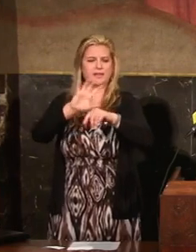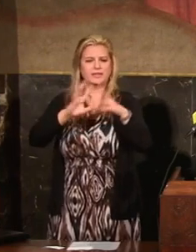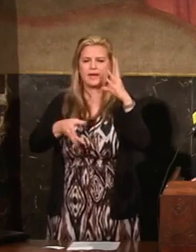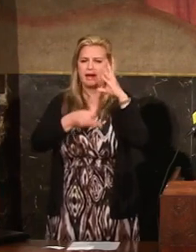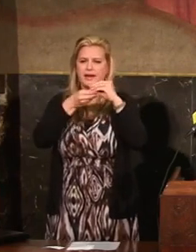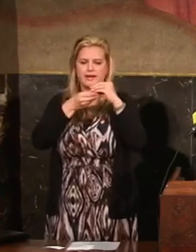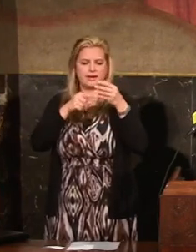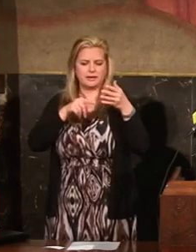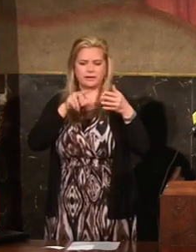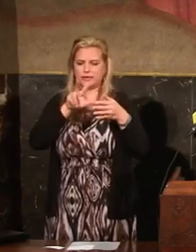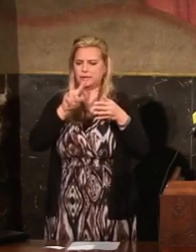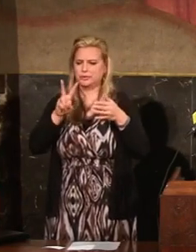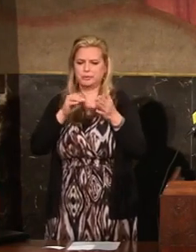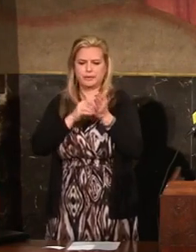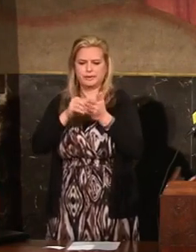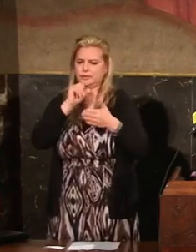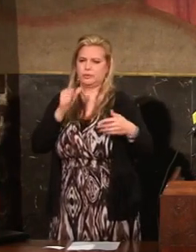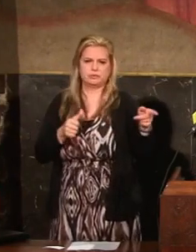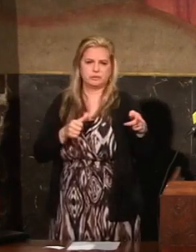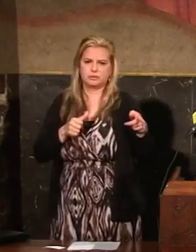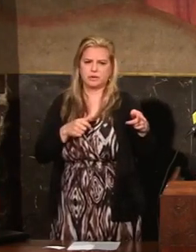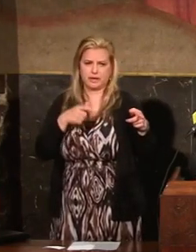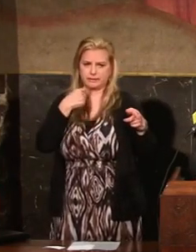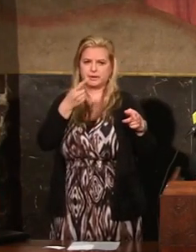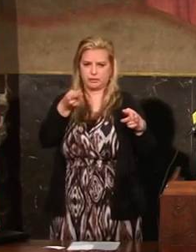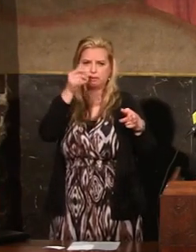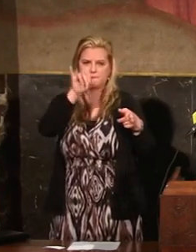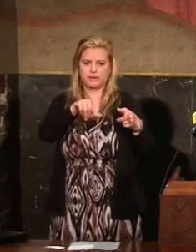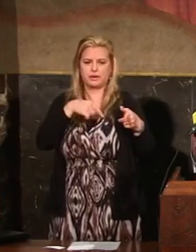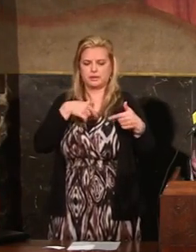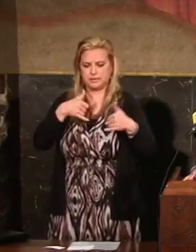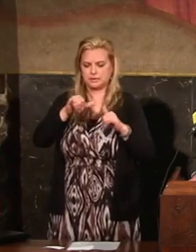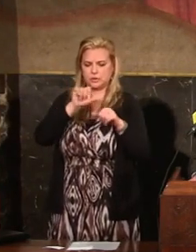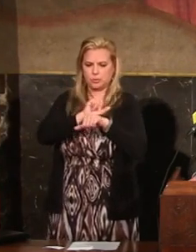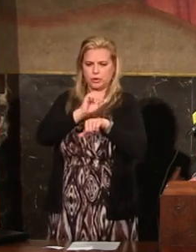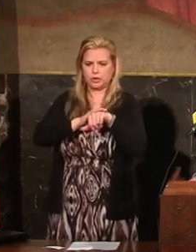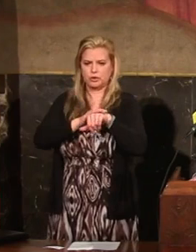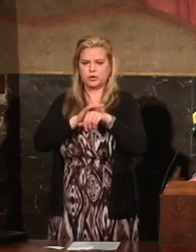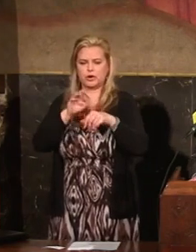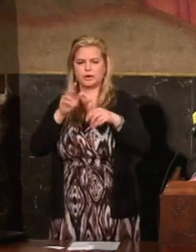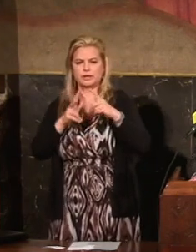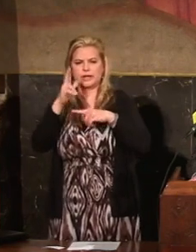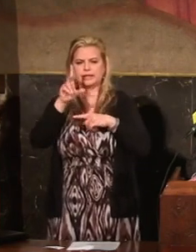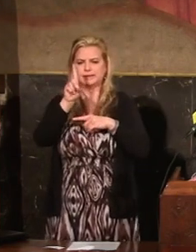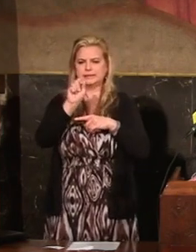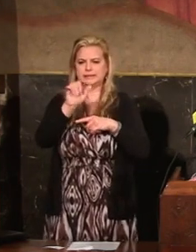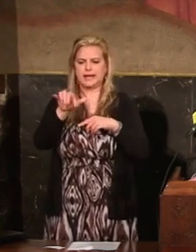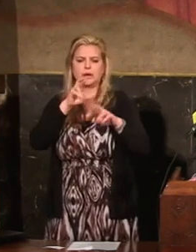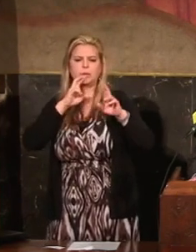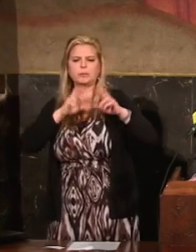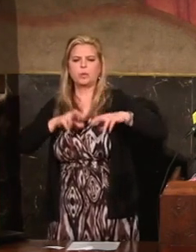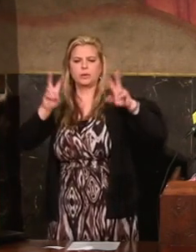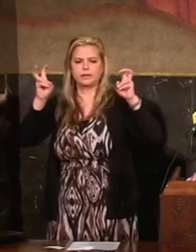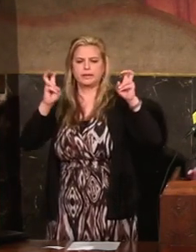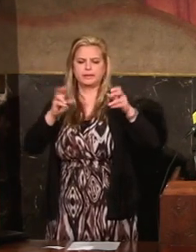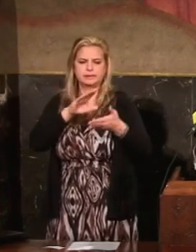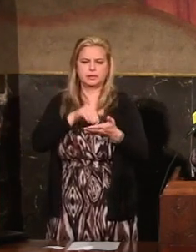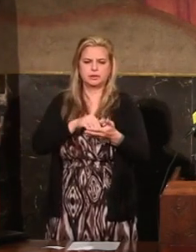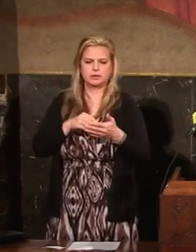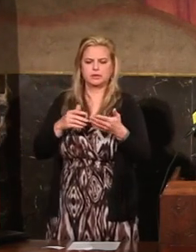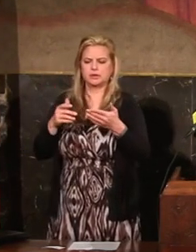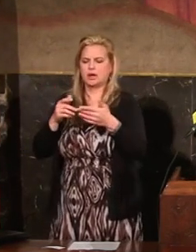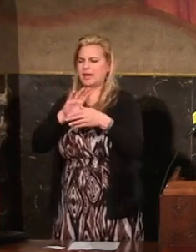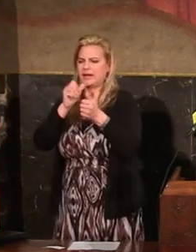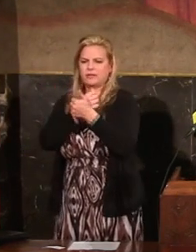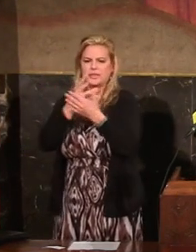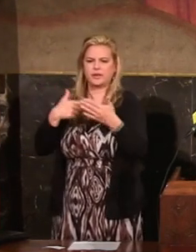to that 32 million, I can tell you that. I'm still working on cutting day reporting centers, cutting out reentry centers at the local level, everything